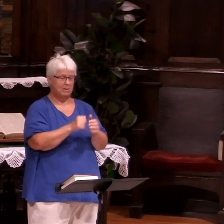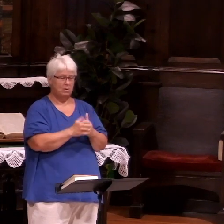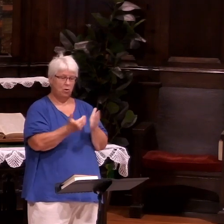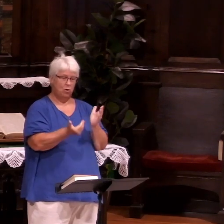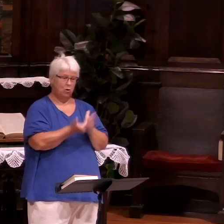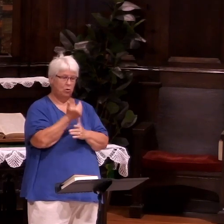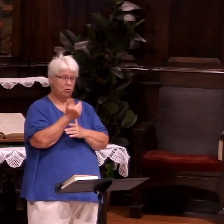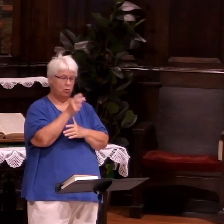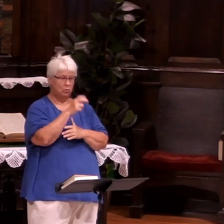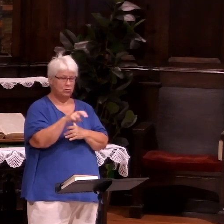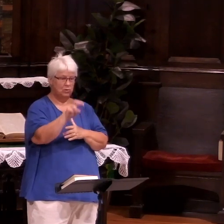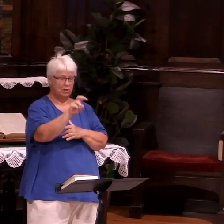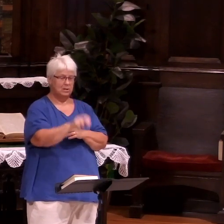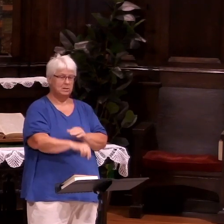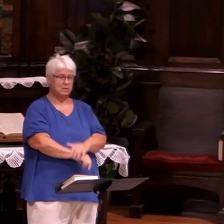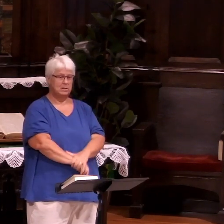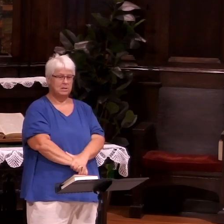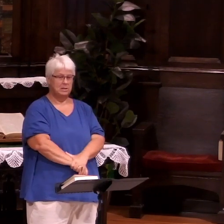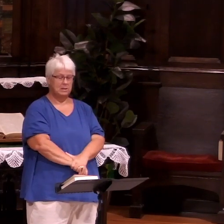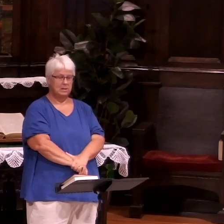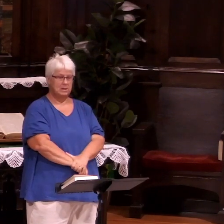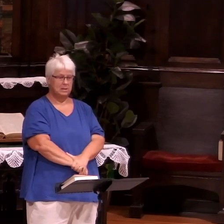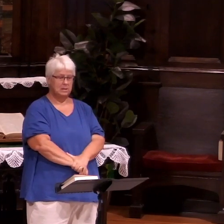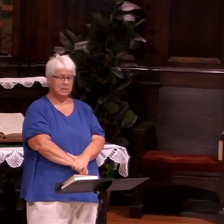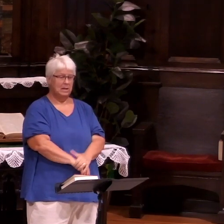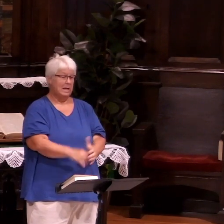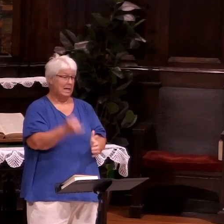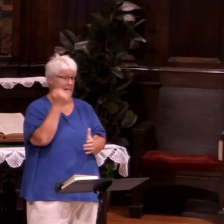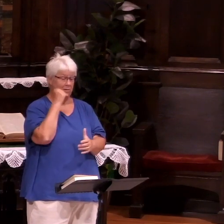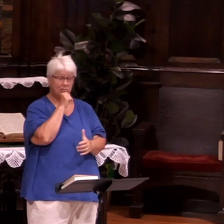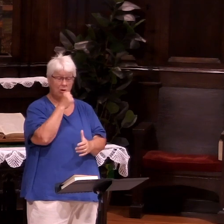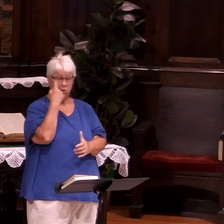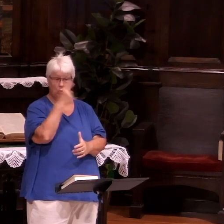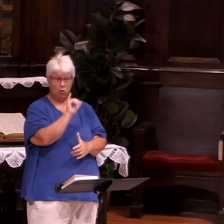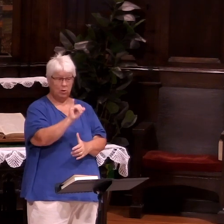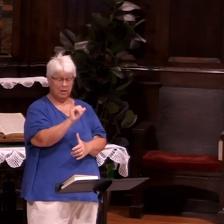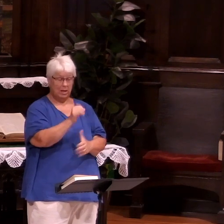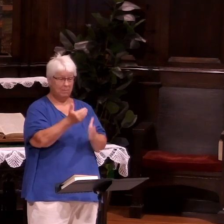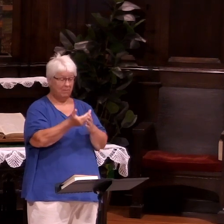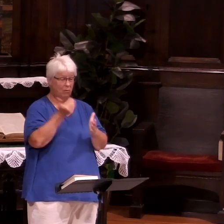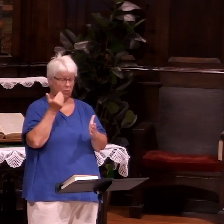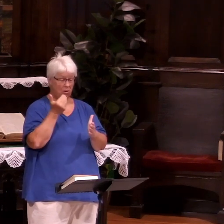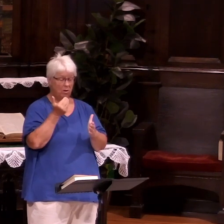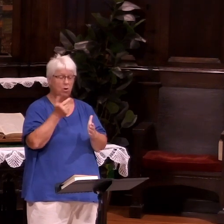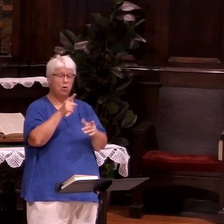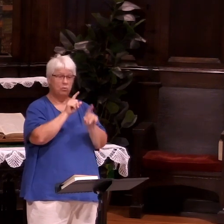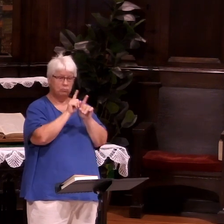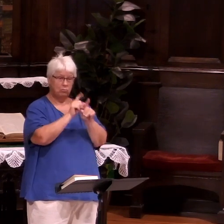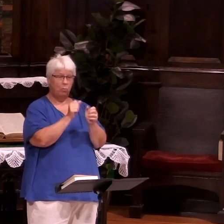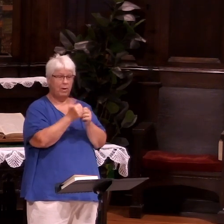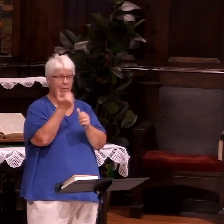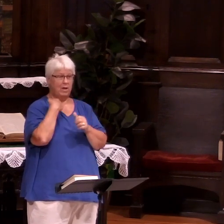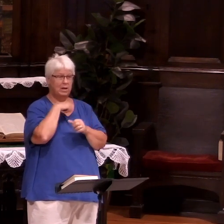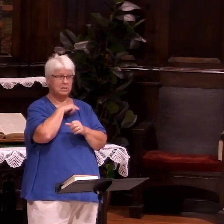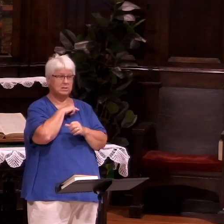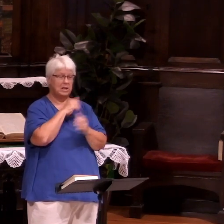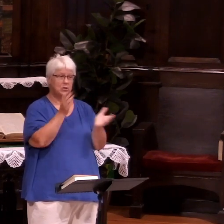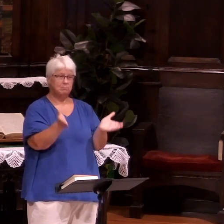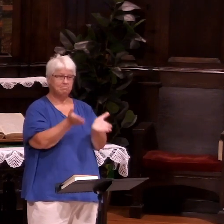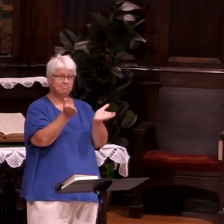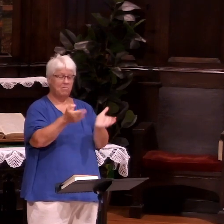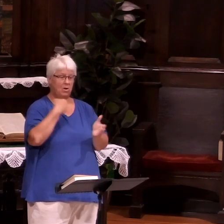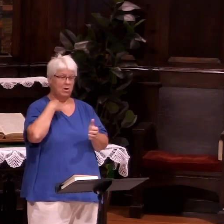new journeys. Even when things don't look the way we thought they would, you are with us and are cheering us